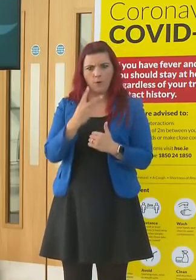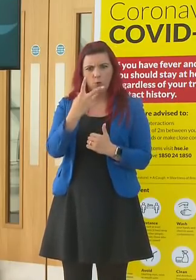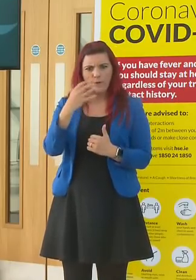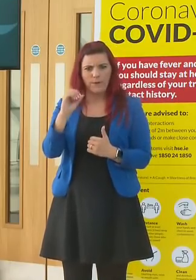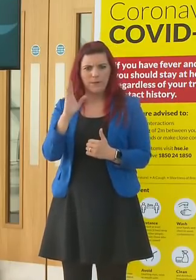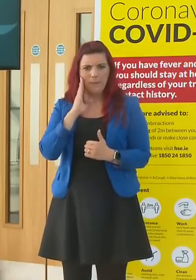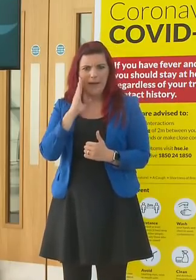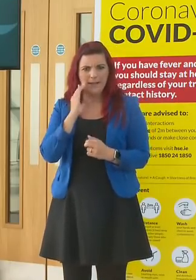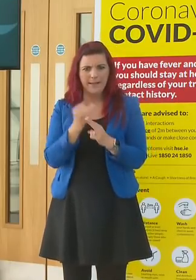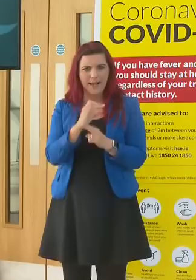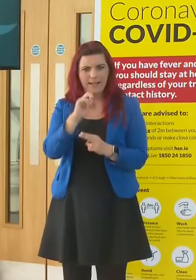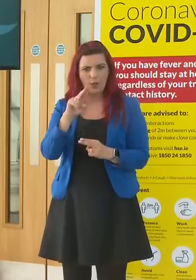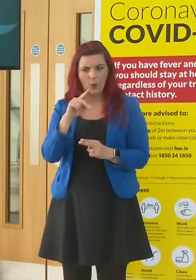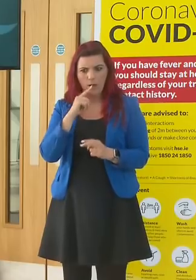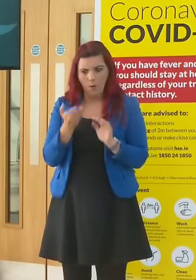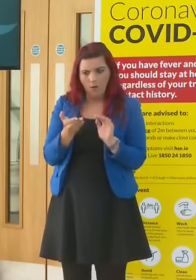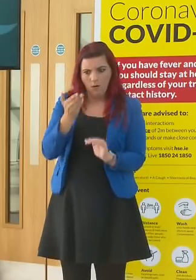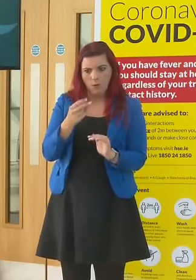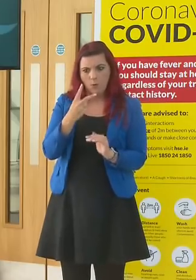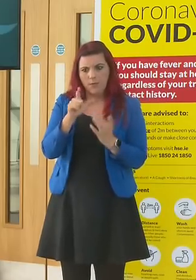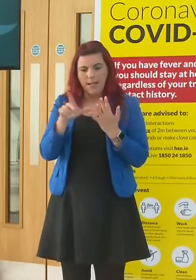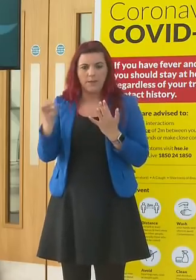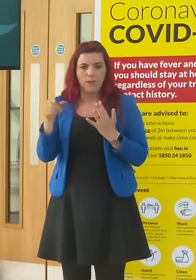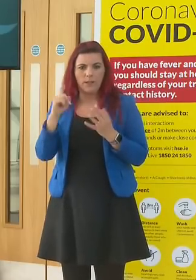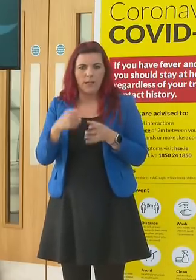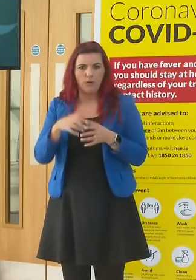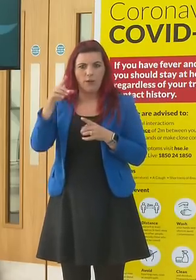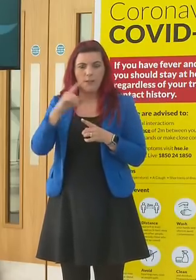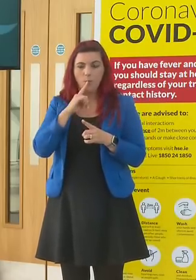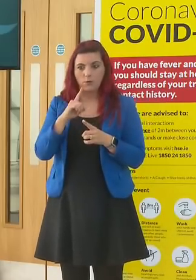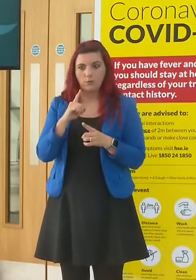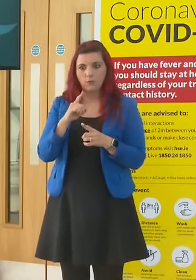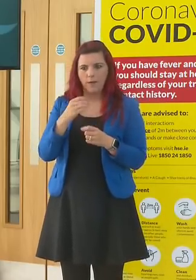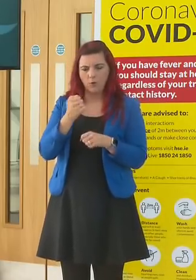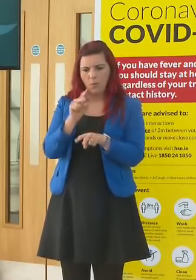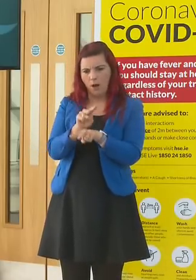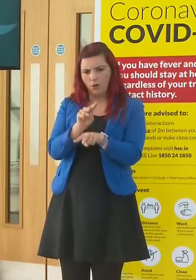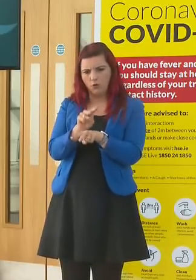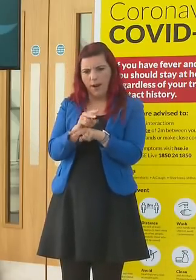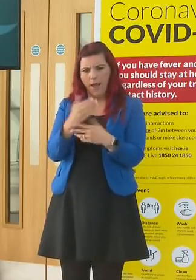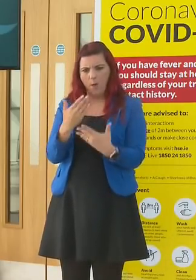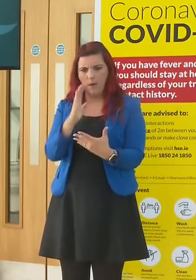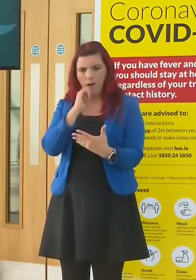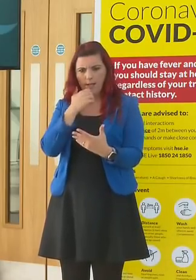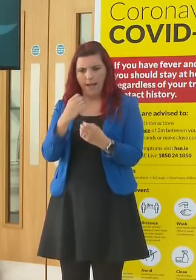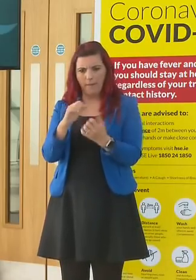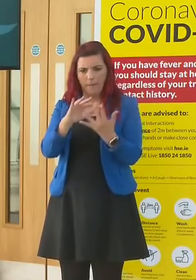beds, and we certainly did increase it during COVID, but it's just one that we have to monitor overall.